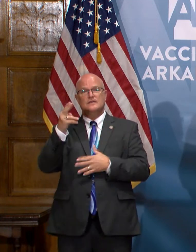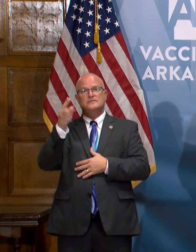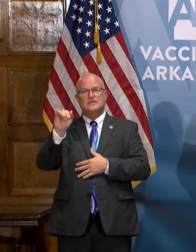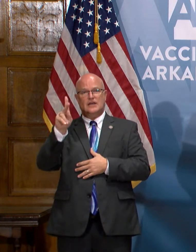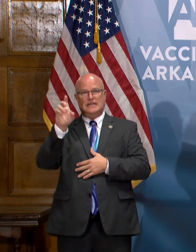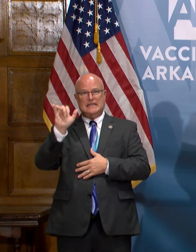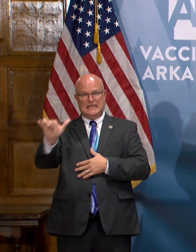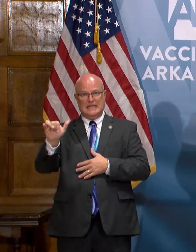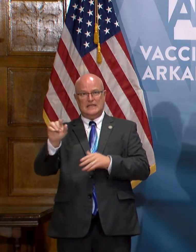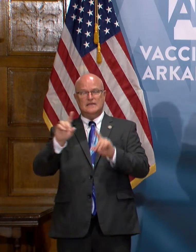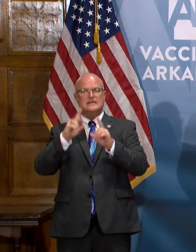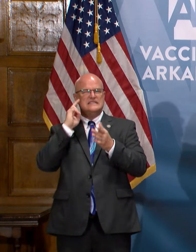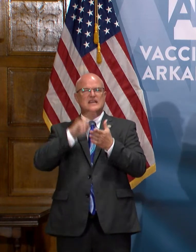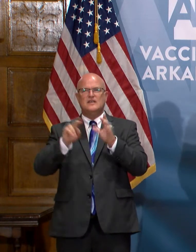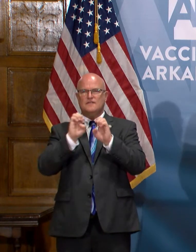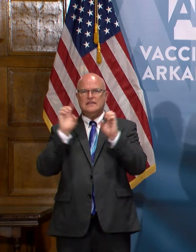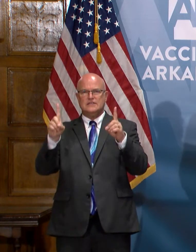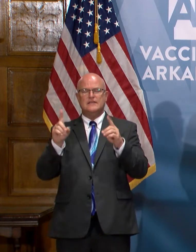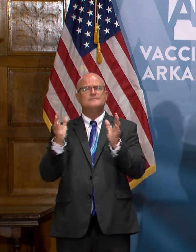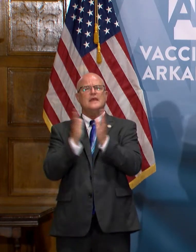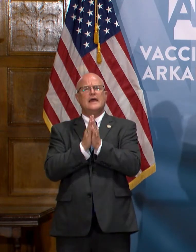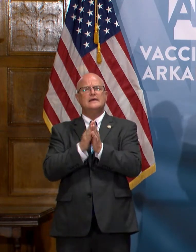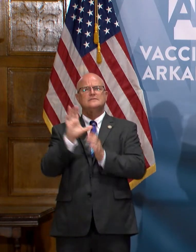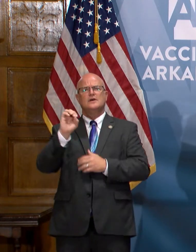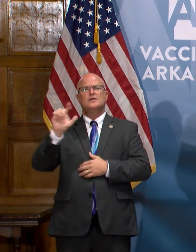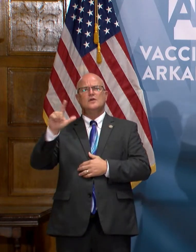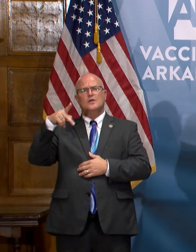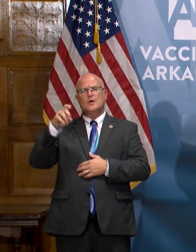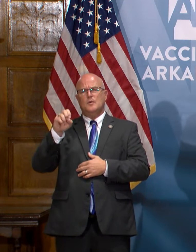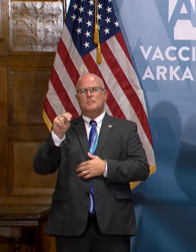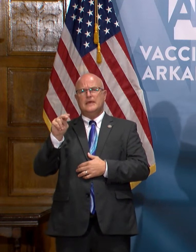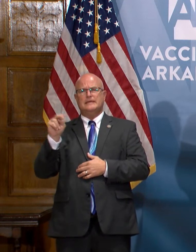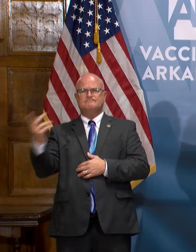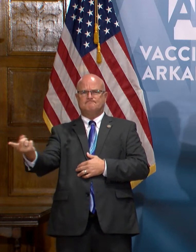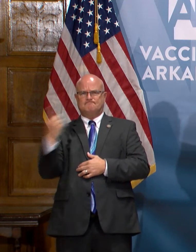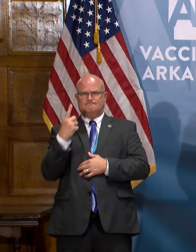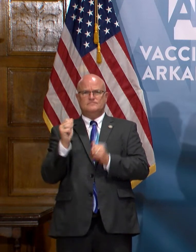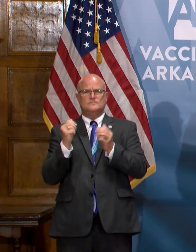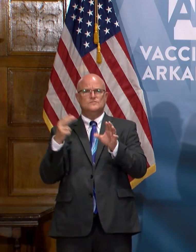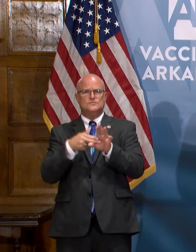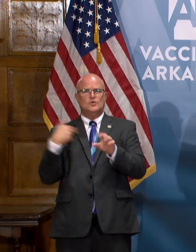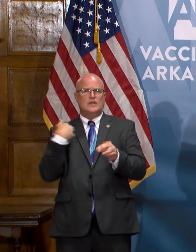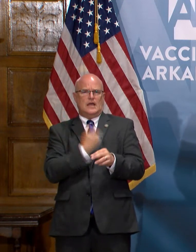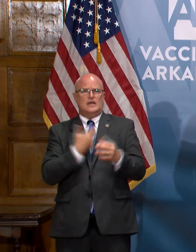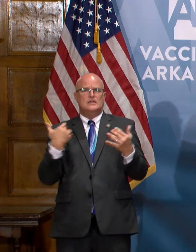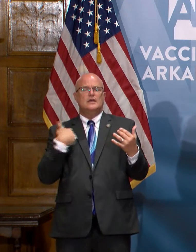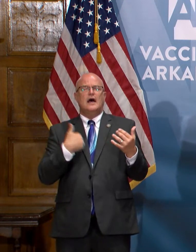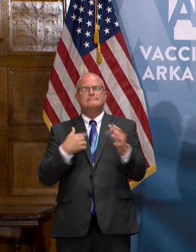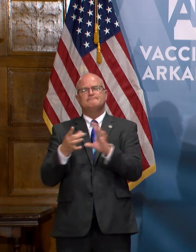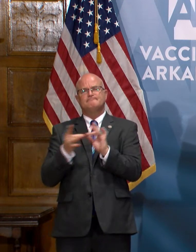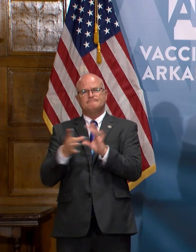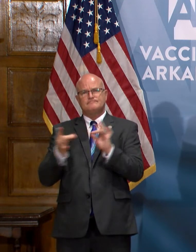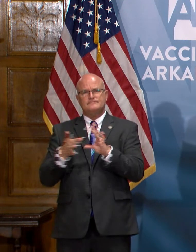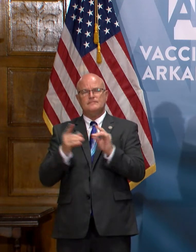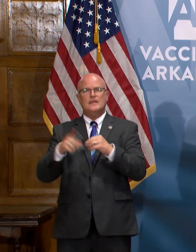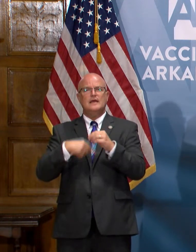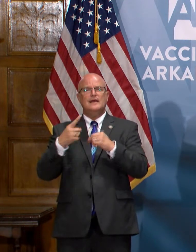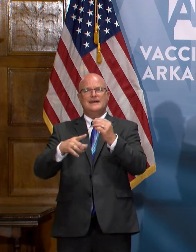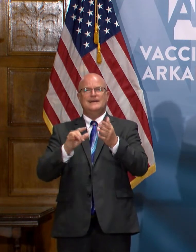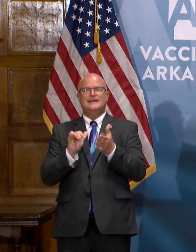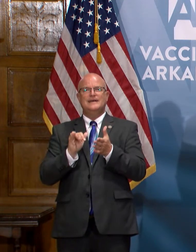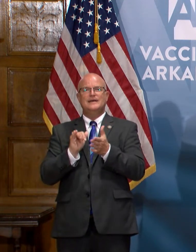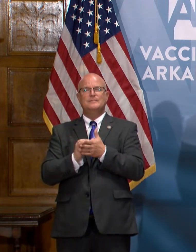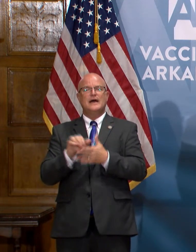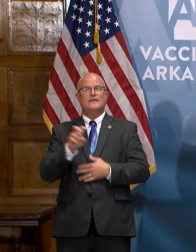Education. And I asked General Penn to be with me so that I could comment on